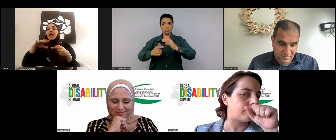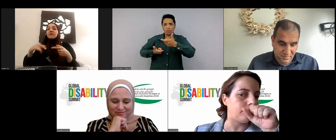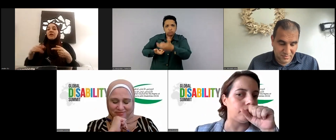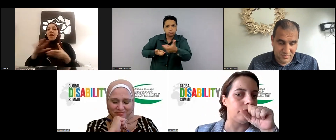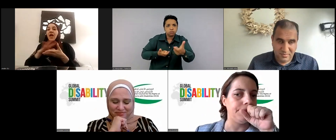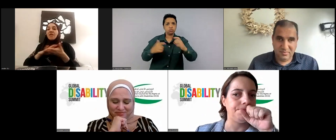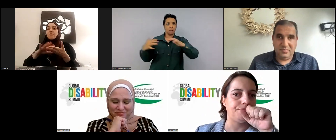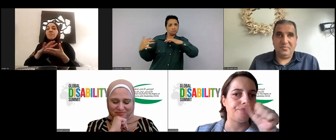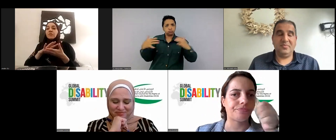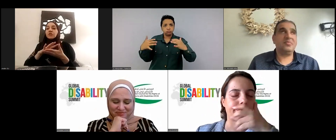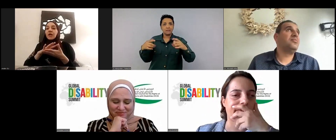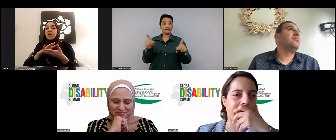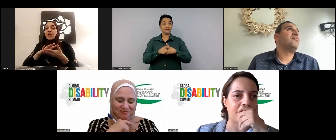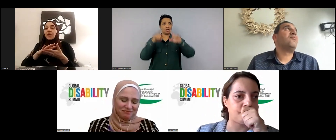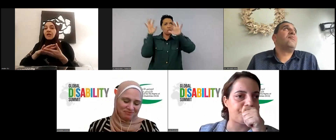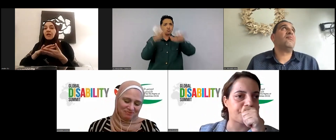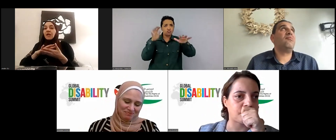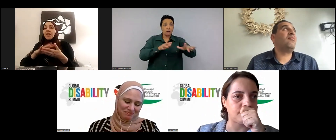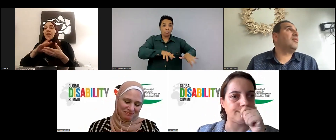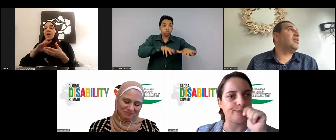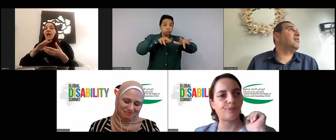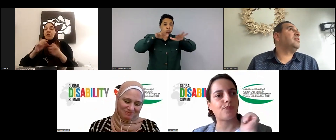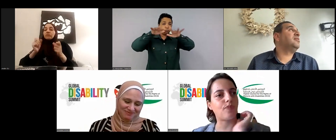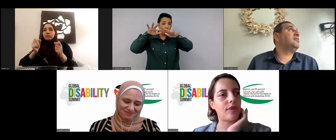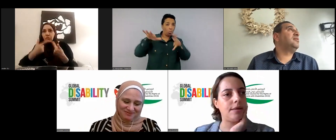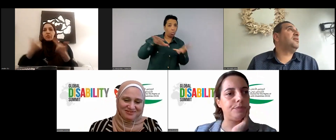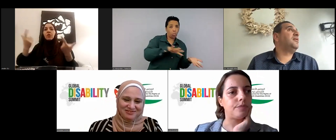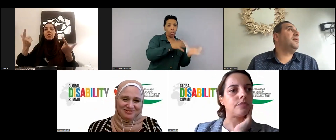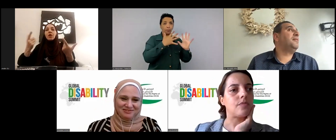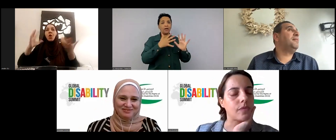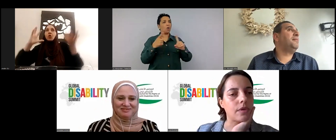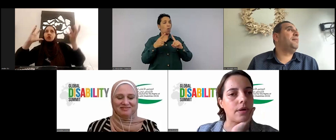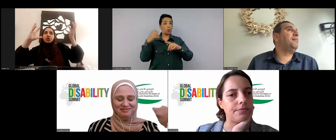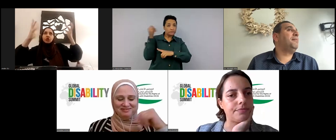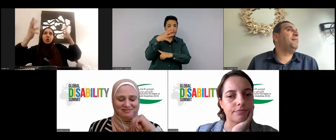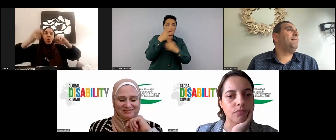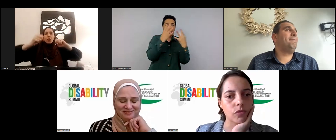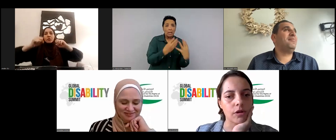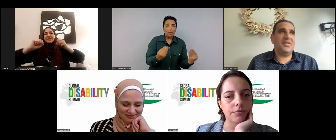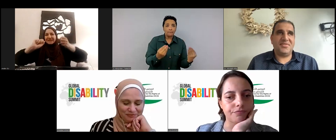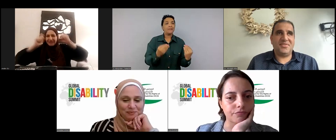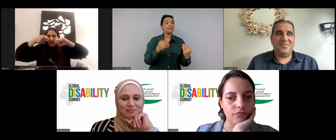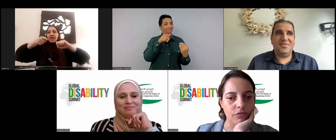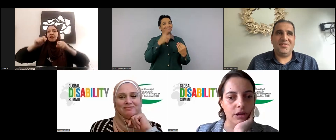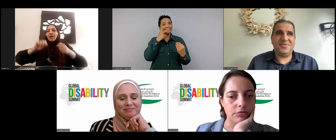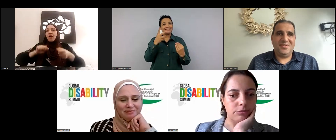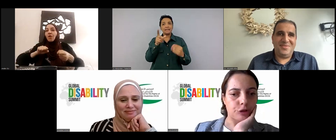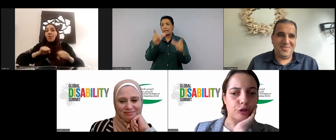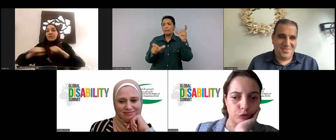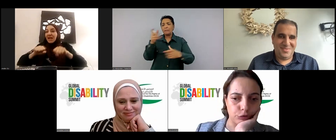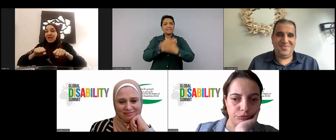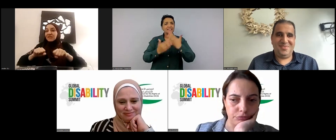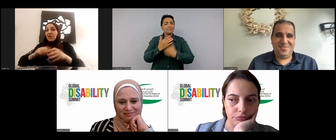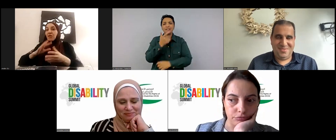change, they are really, I would say they are not well perceived sometimes. They are